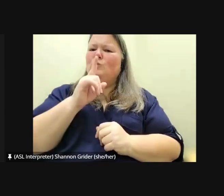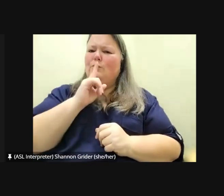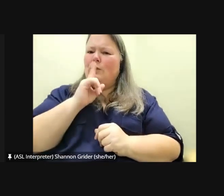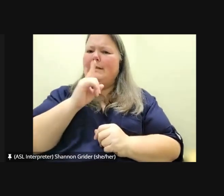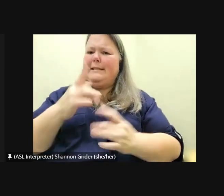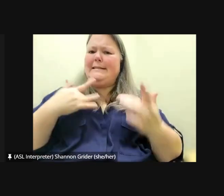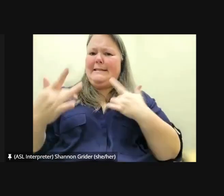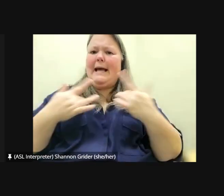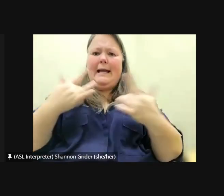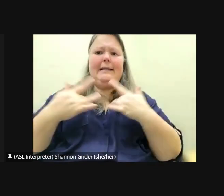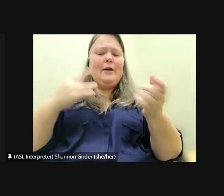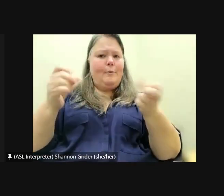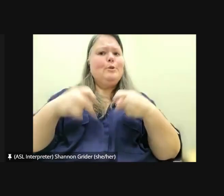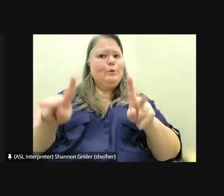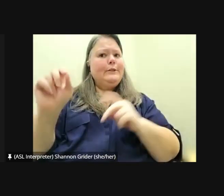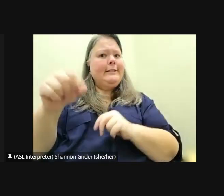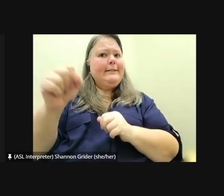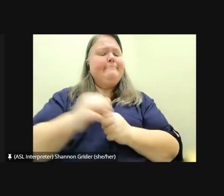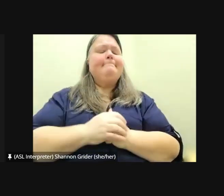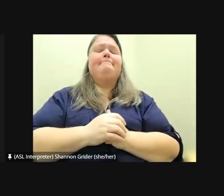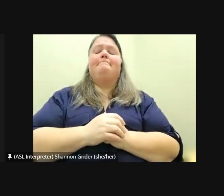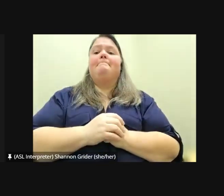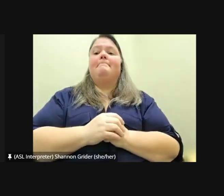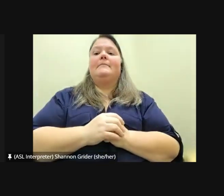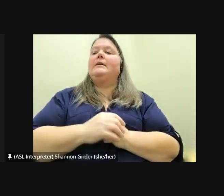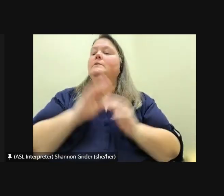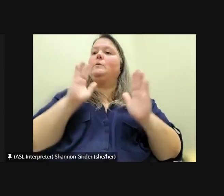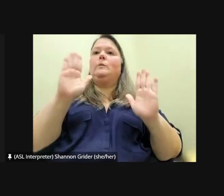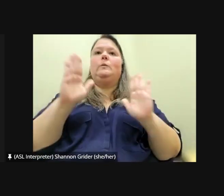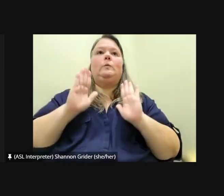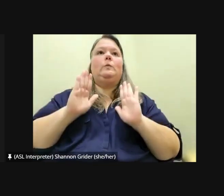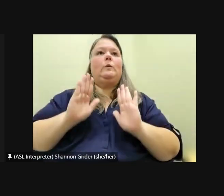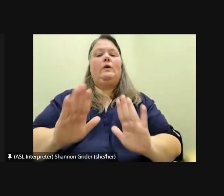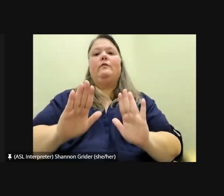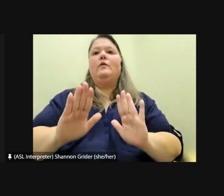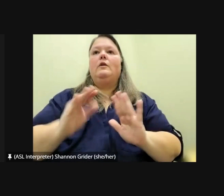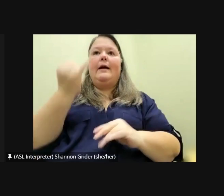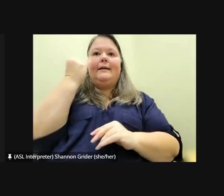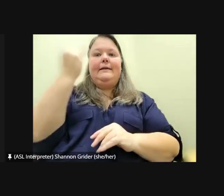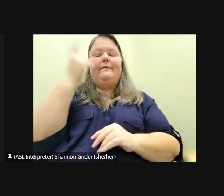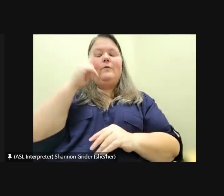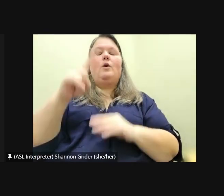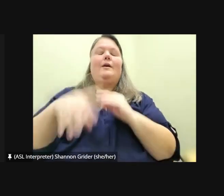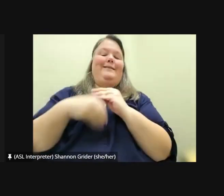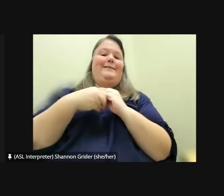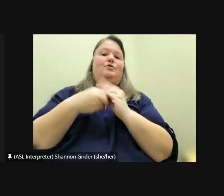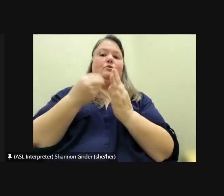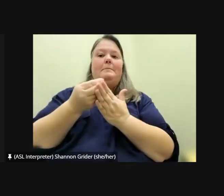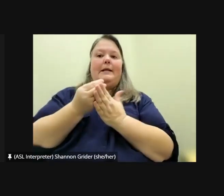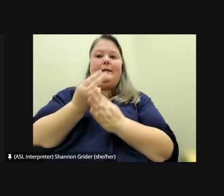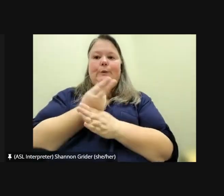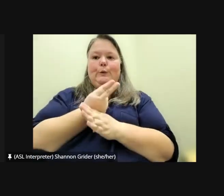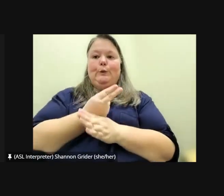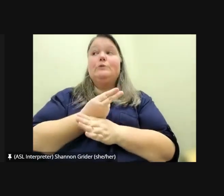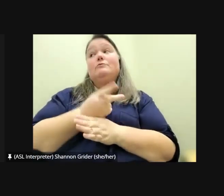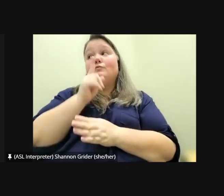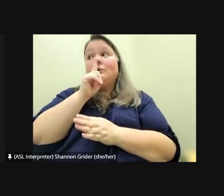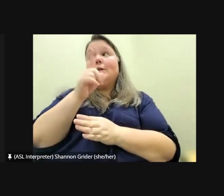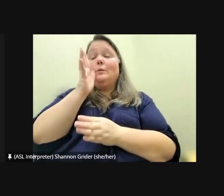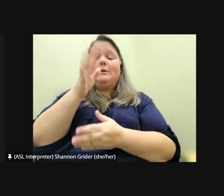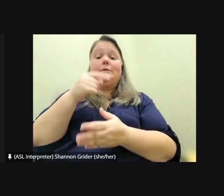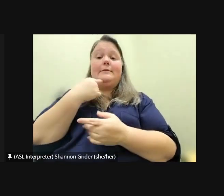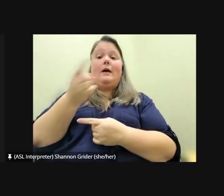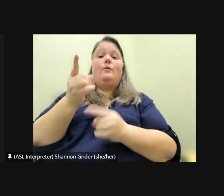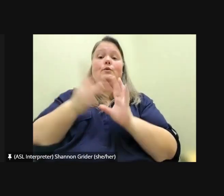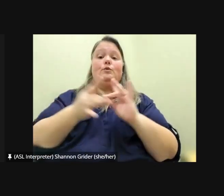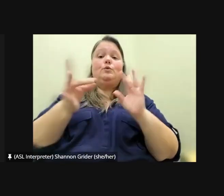opportunity. A great way to use those additional dollars to, really tell the story of this work in powerful ways and to get